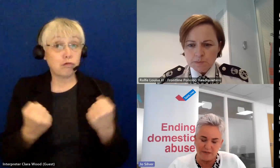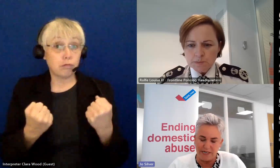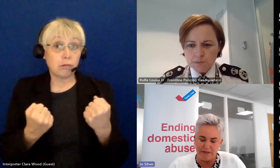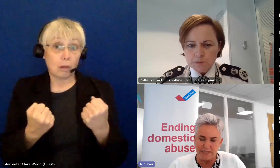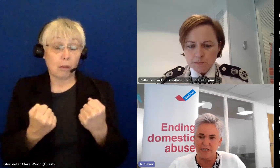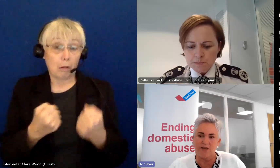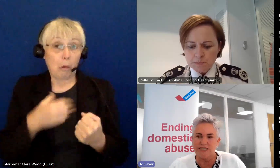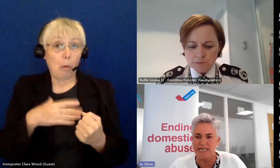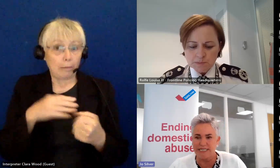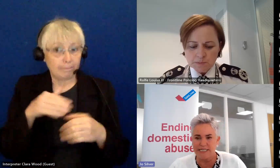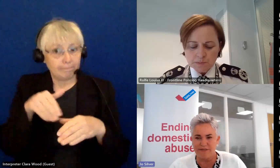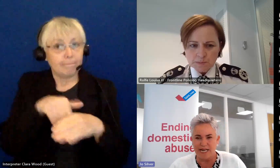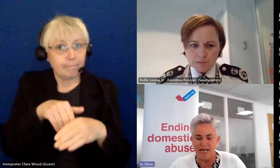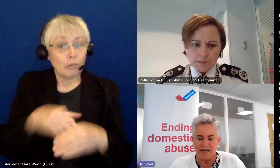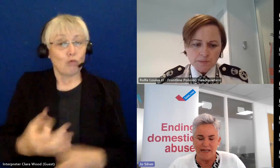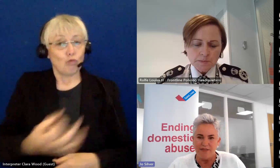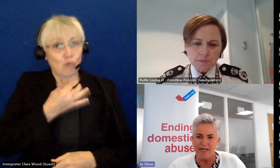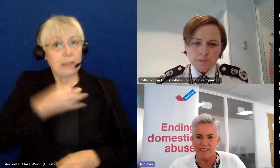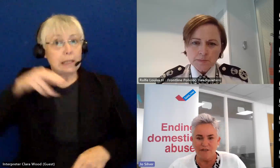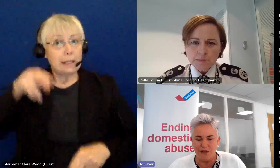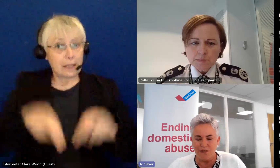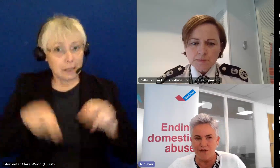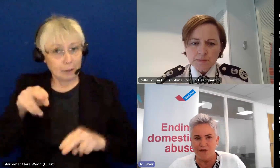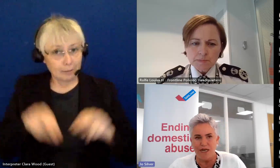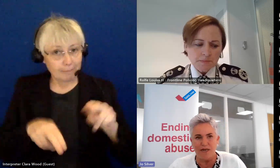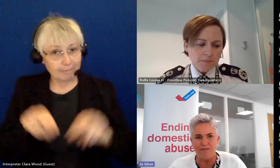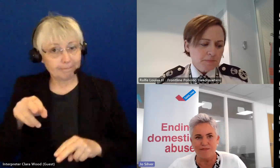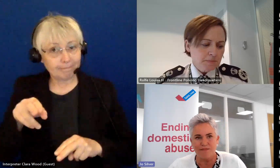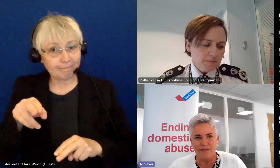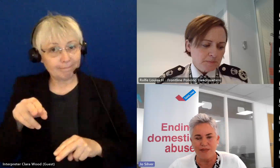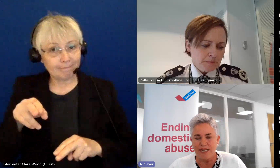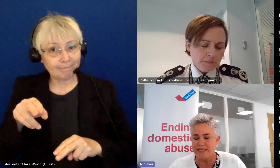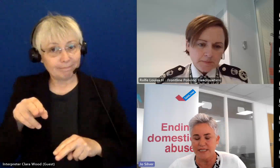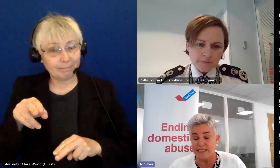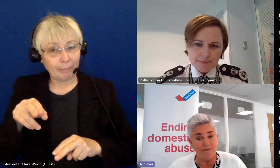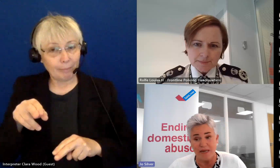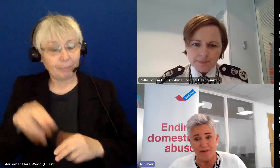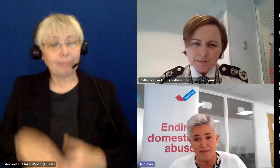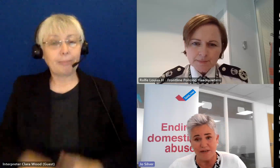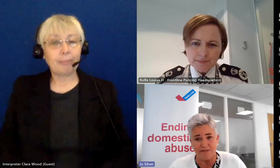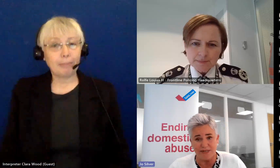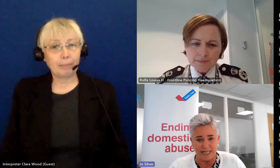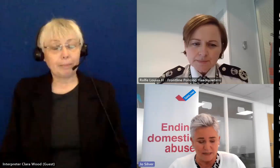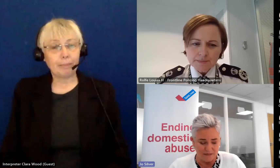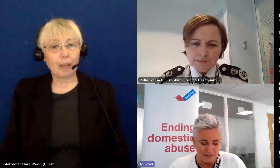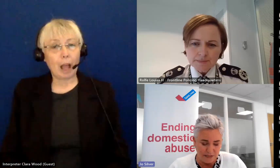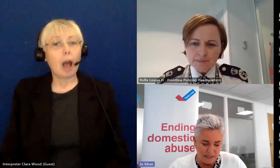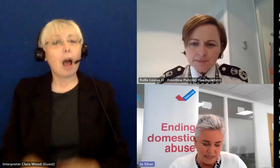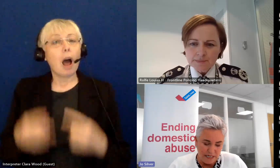we go into the content of that, there's a few things